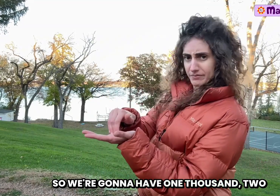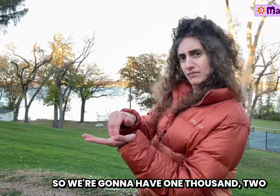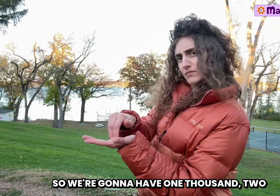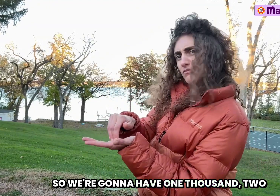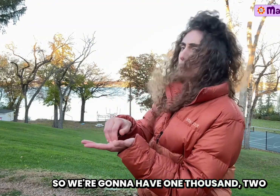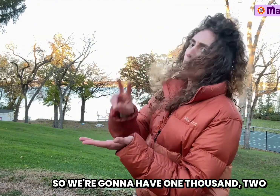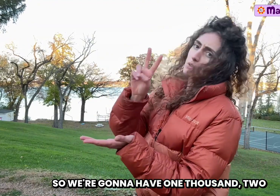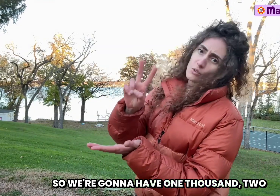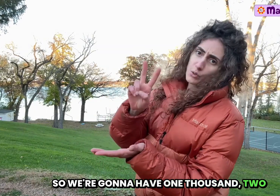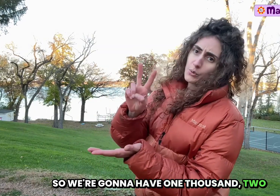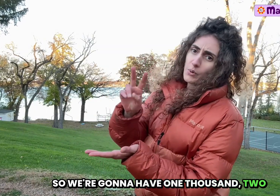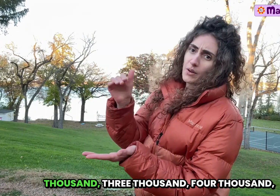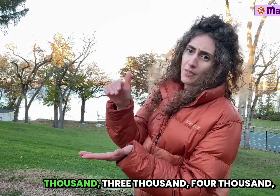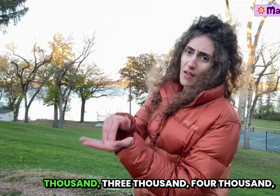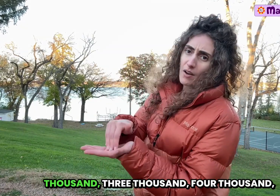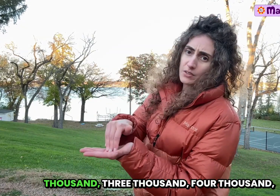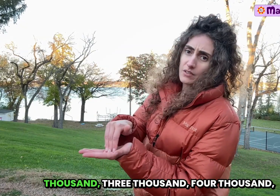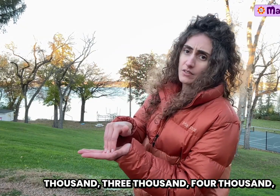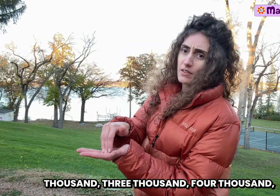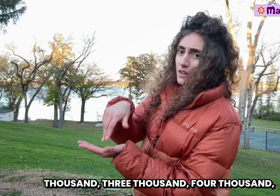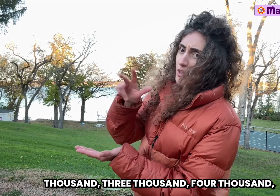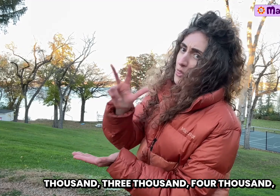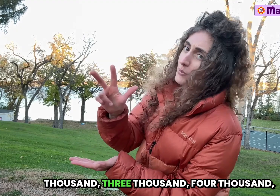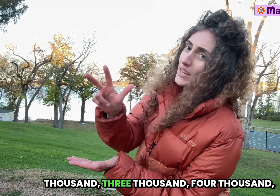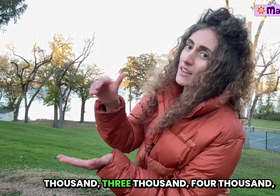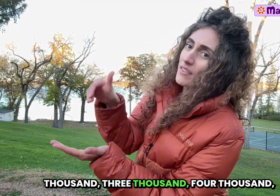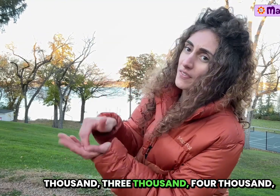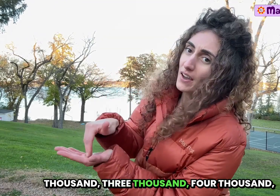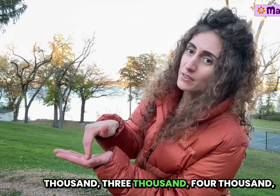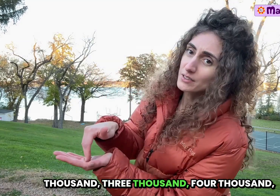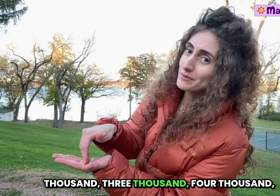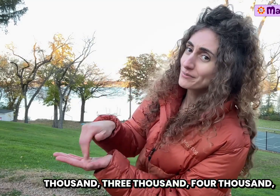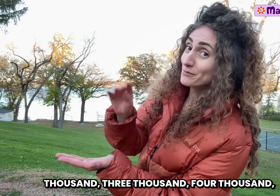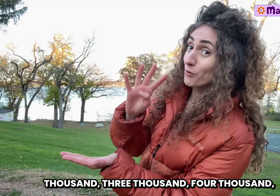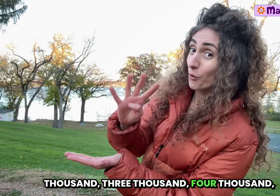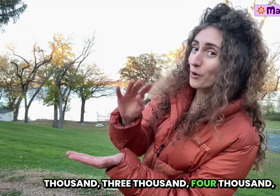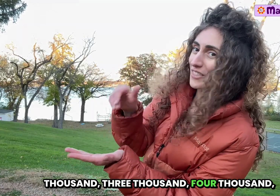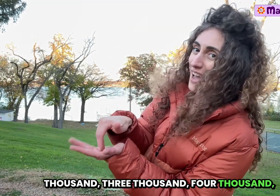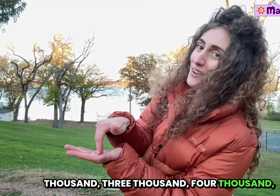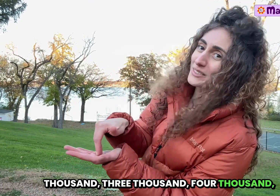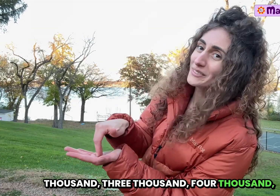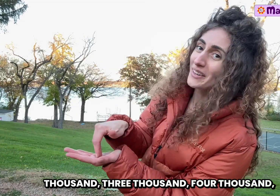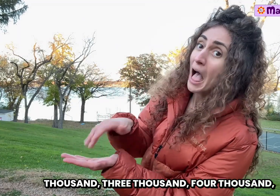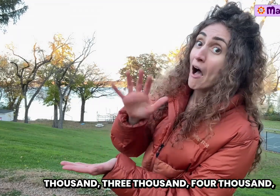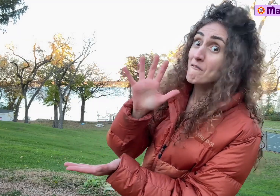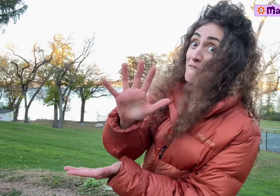two thousand, three thousand, four thousand, five